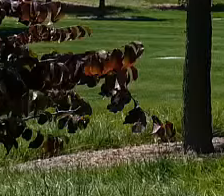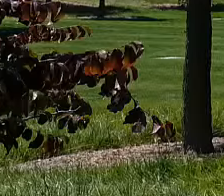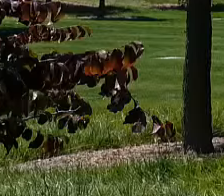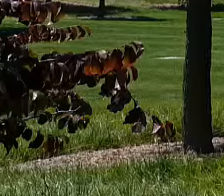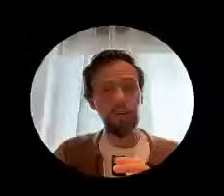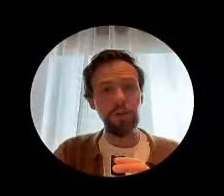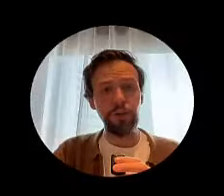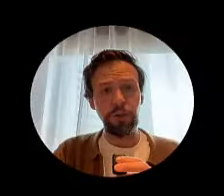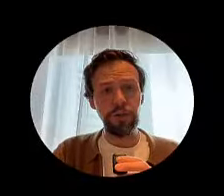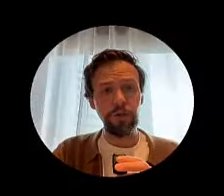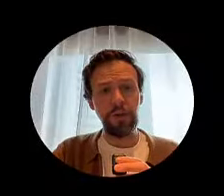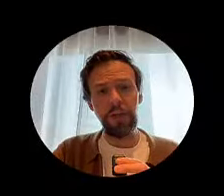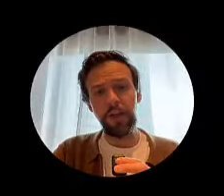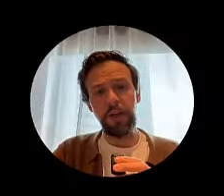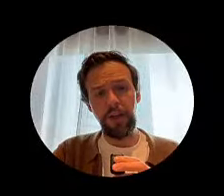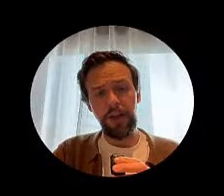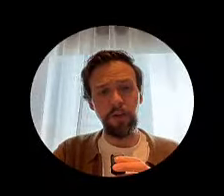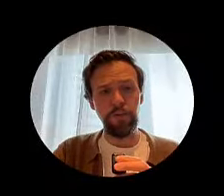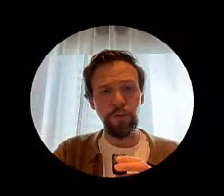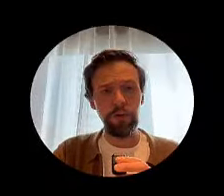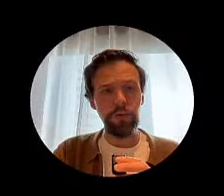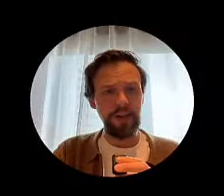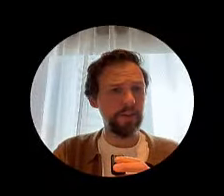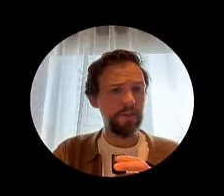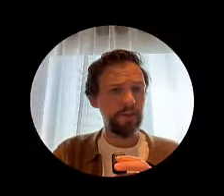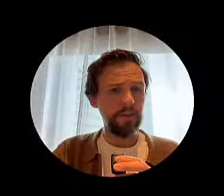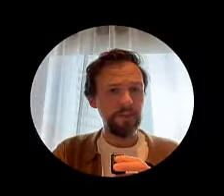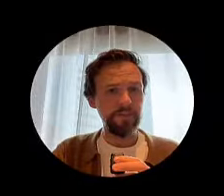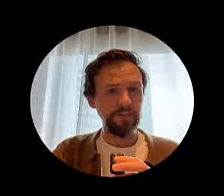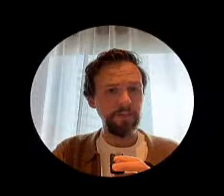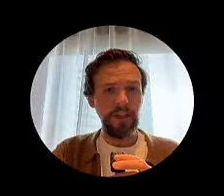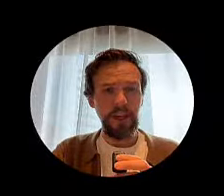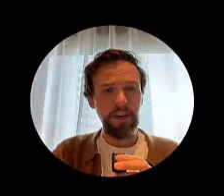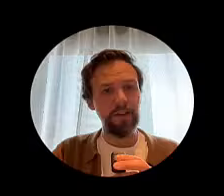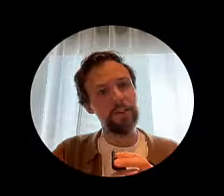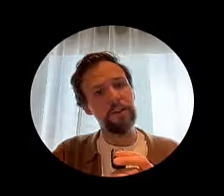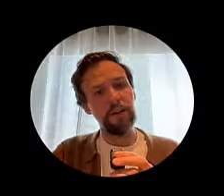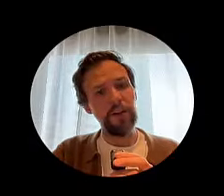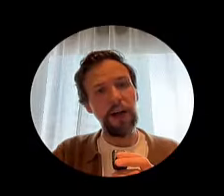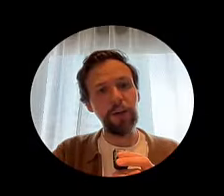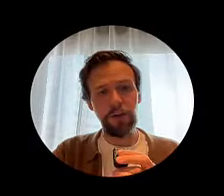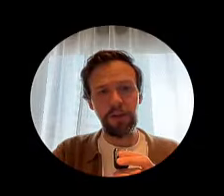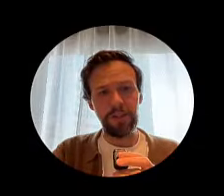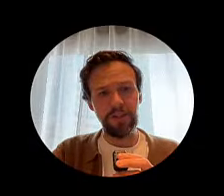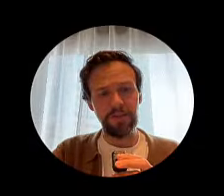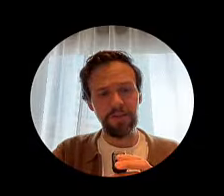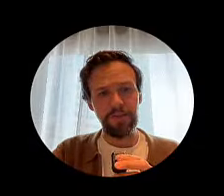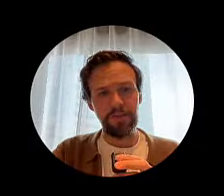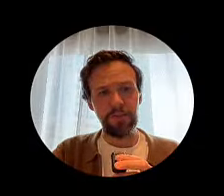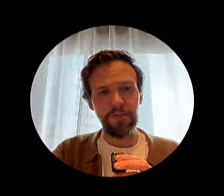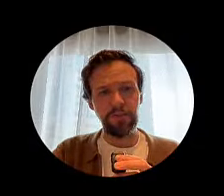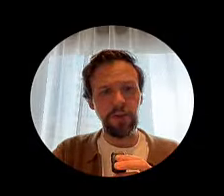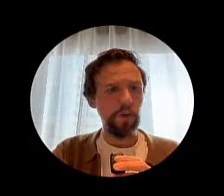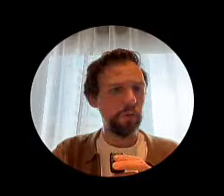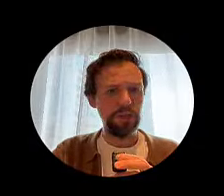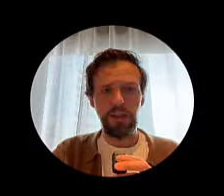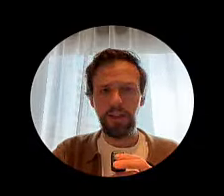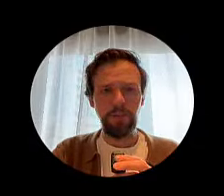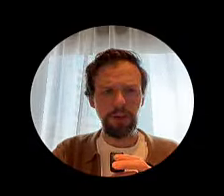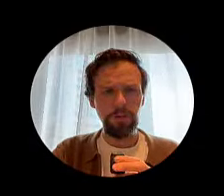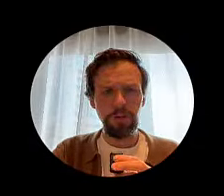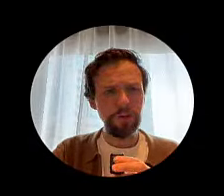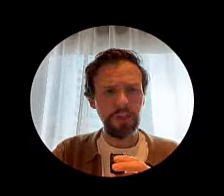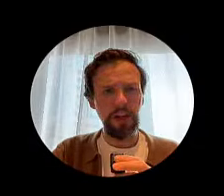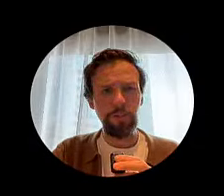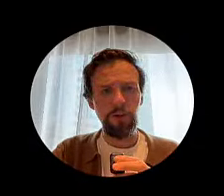their phone, showed it to me, and the phone read, "Hey, are you Clemens?" I was a